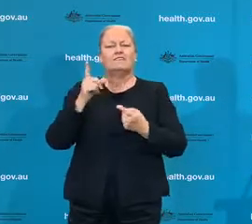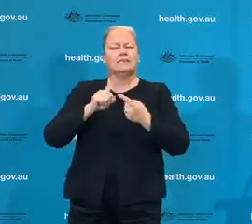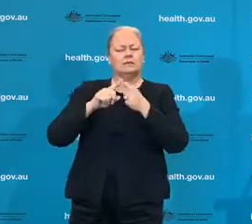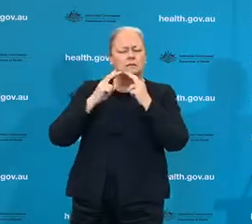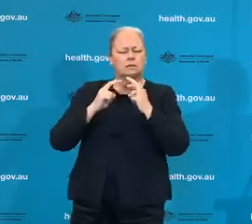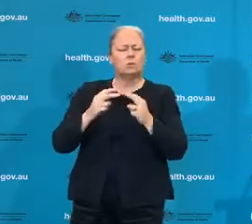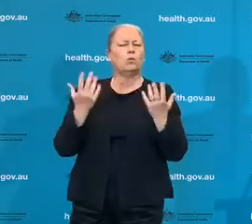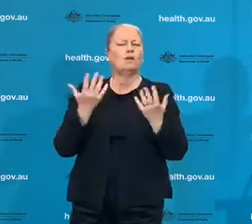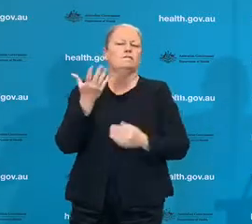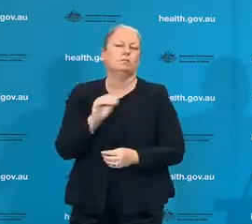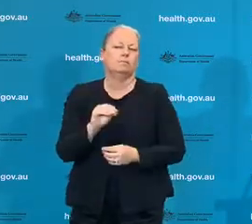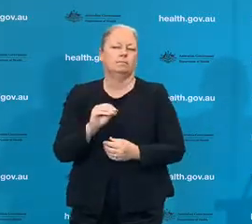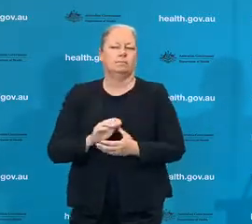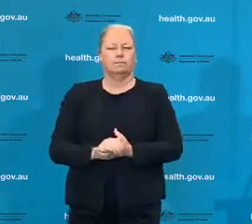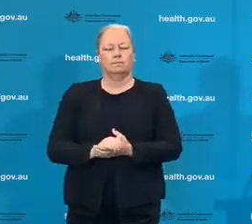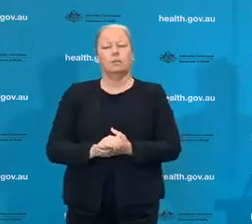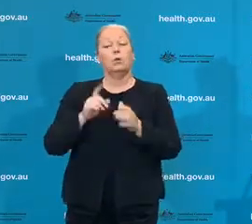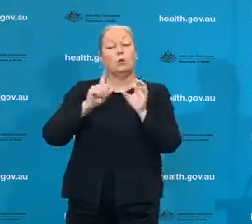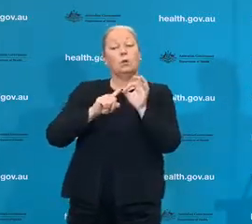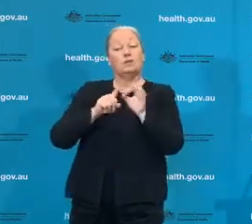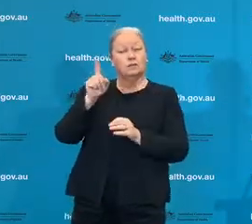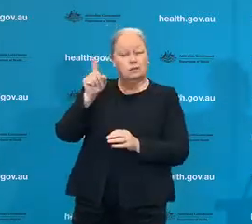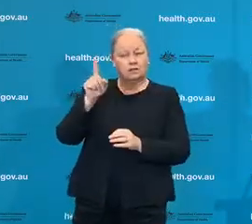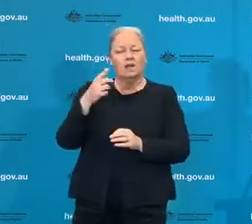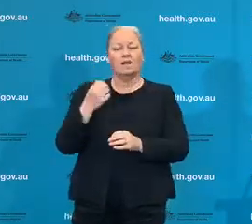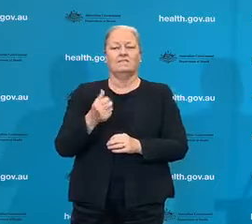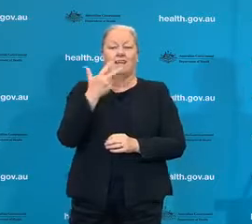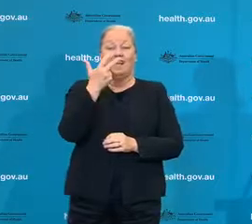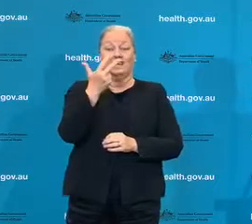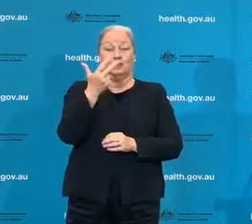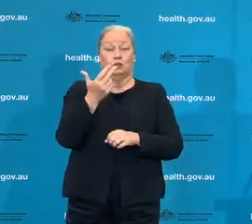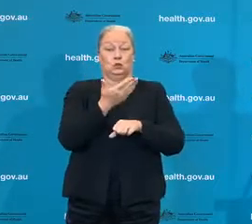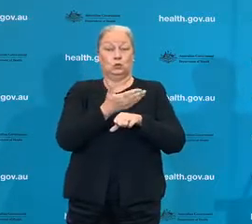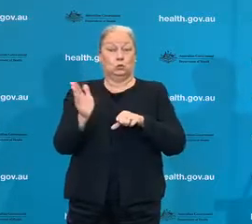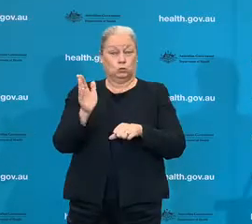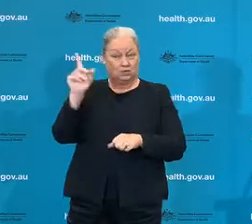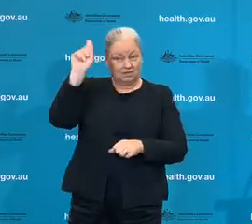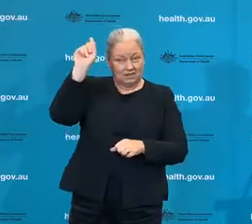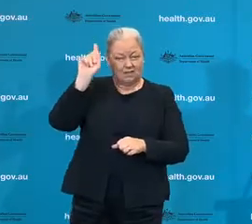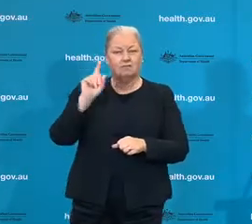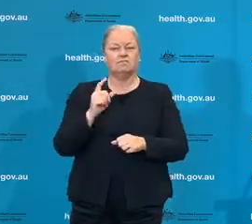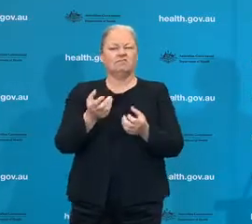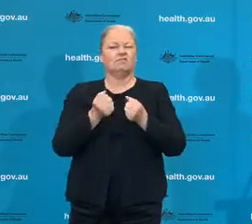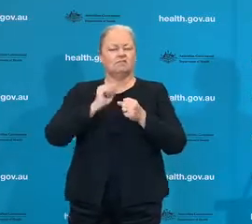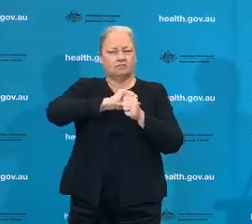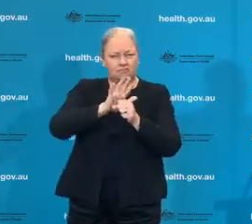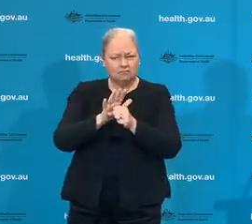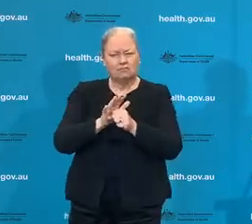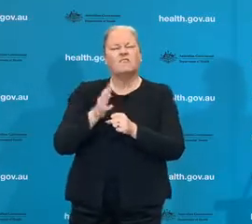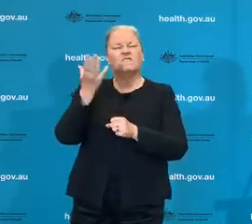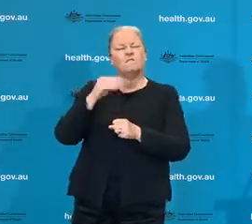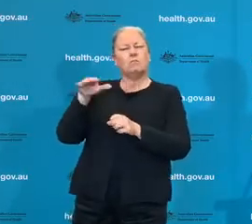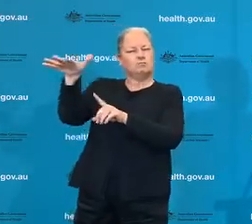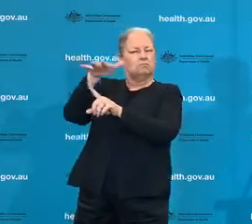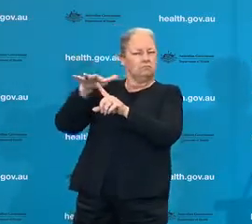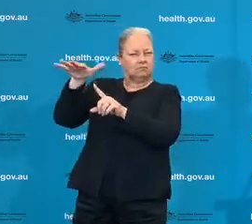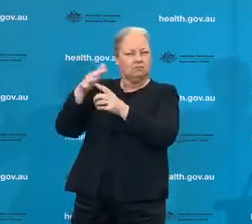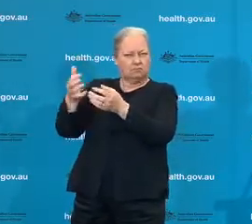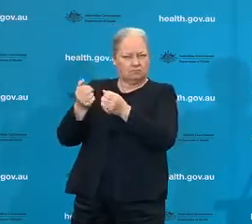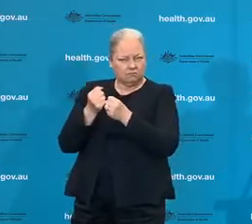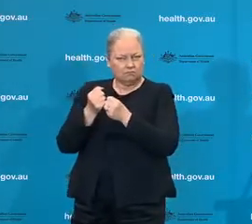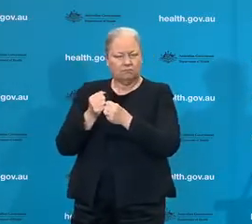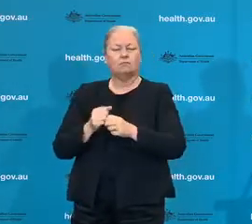investigation. Queensland reported 8 new cases today, all of which were locally acquired and contacts of a